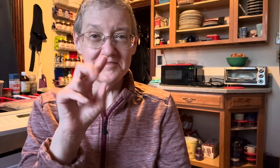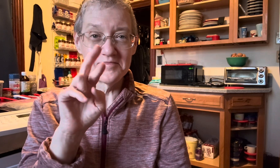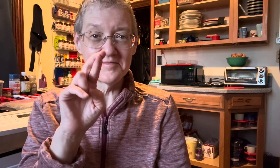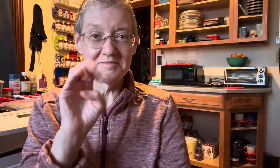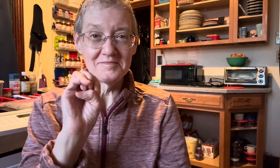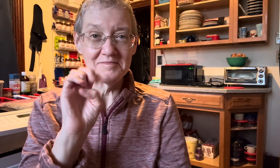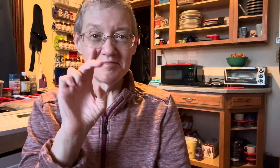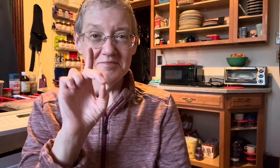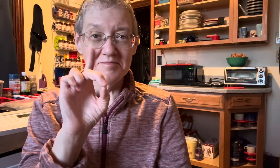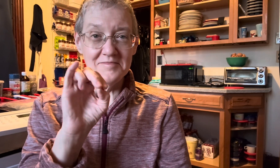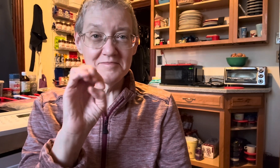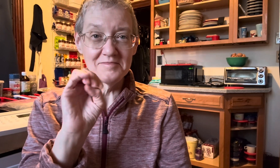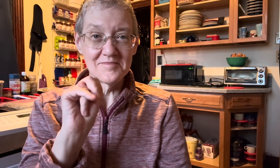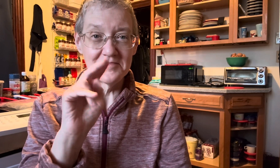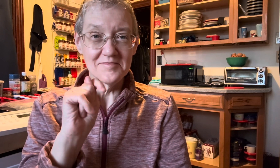I can control the ingredients.